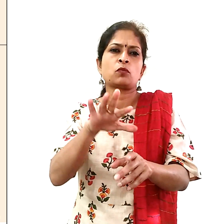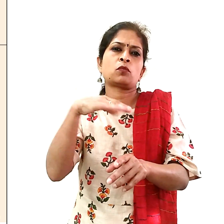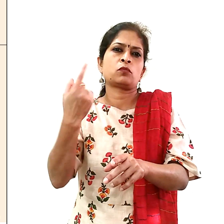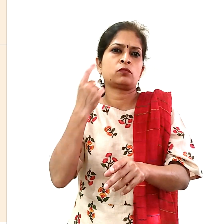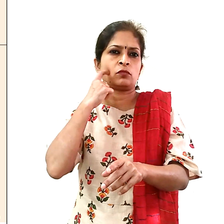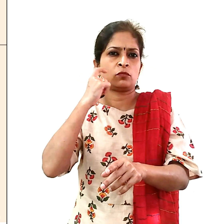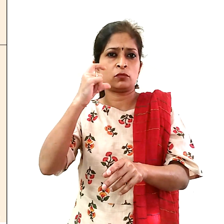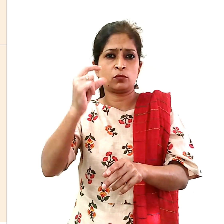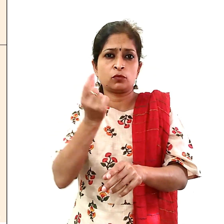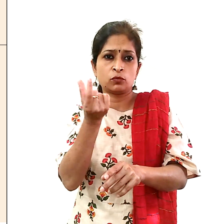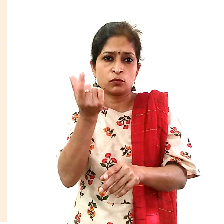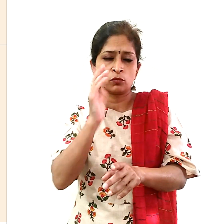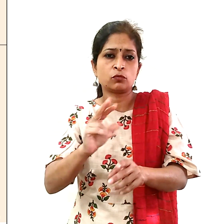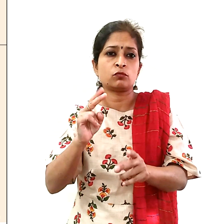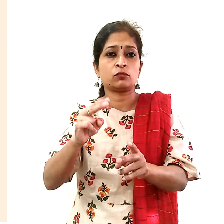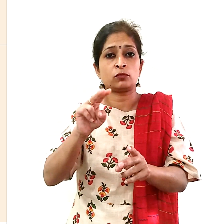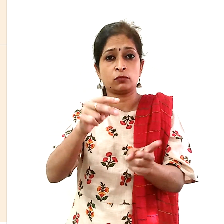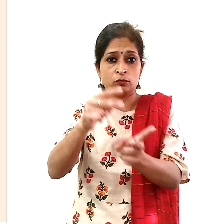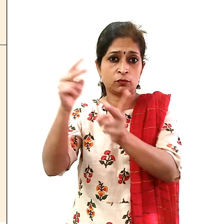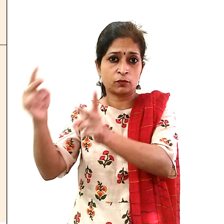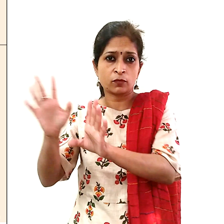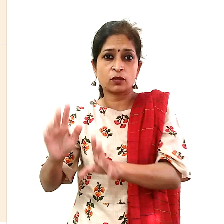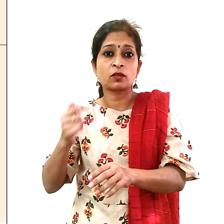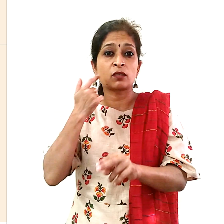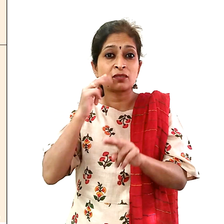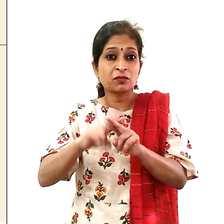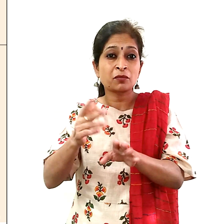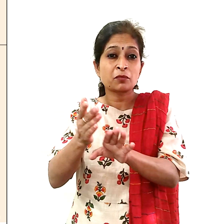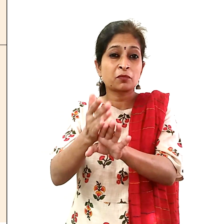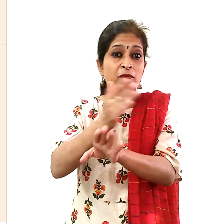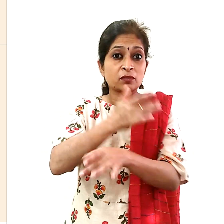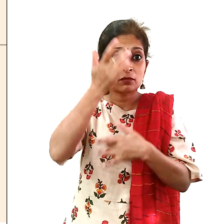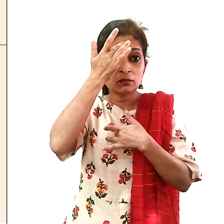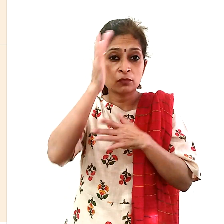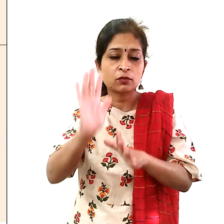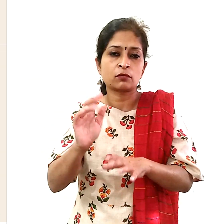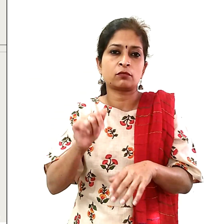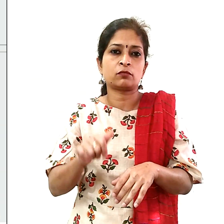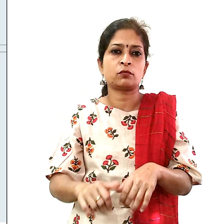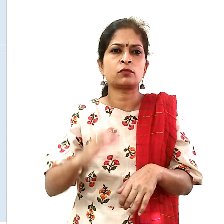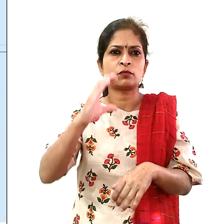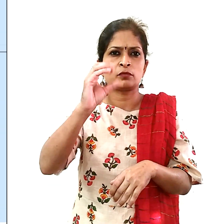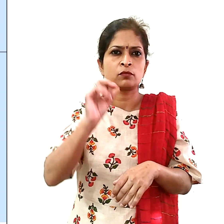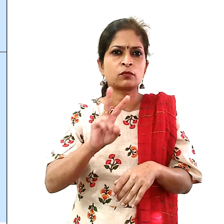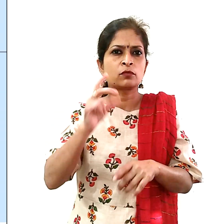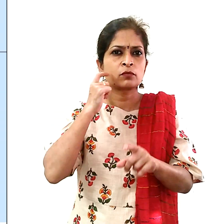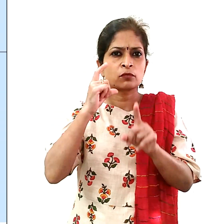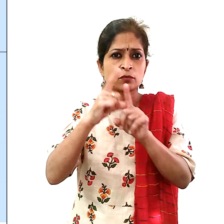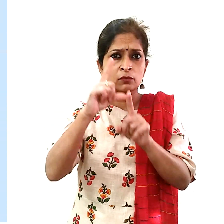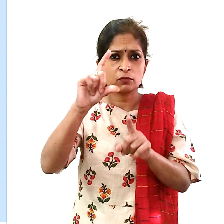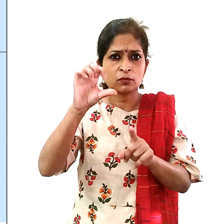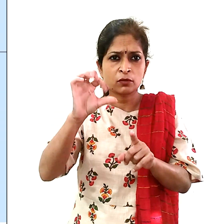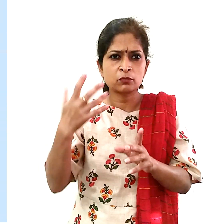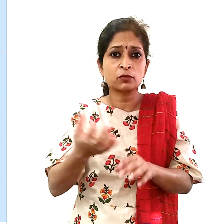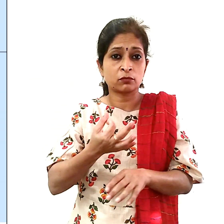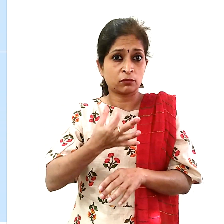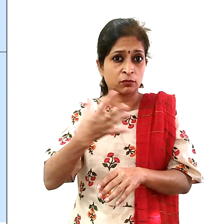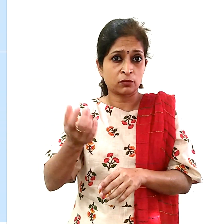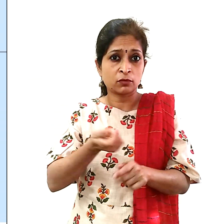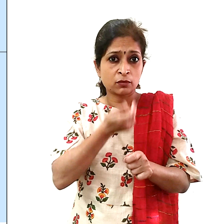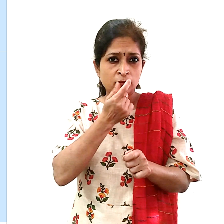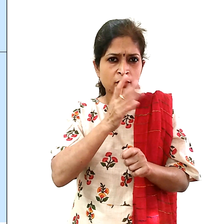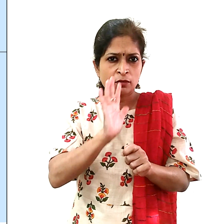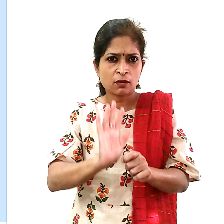hospital or ICU if they are having symptoms of severe disease. COVID-19. Are there any